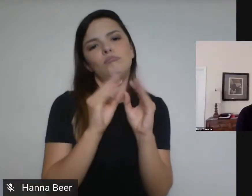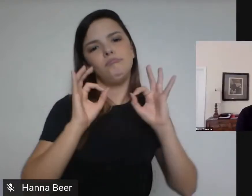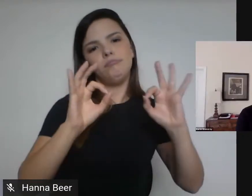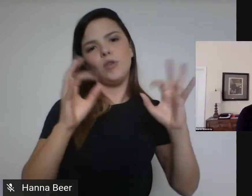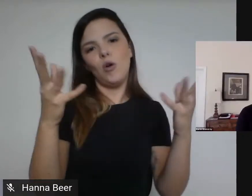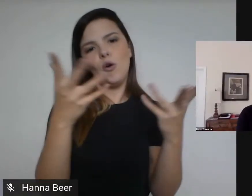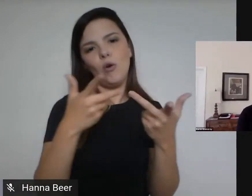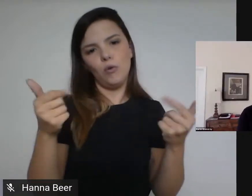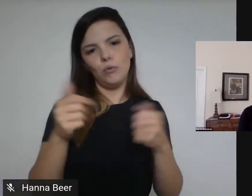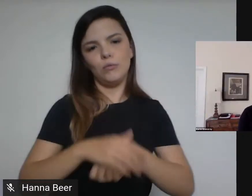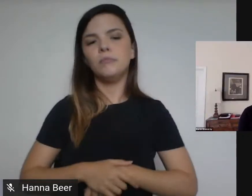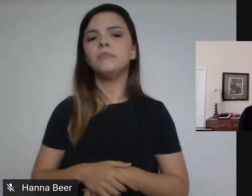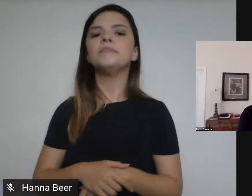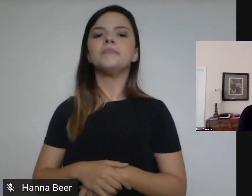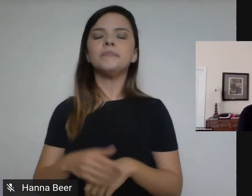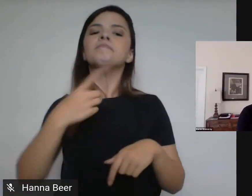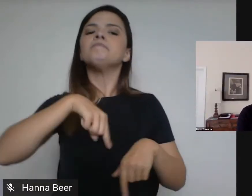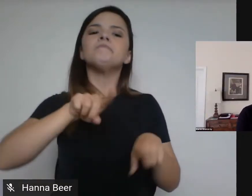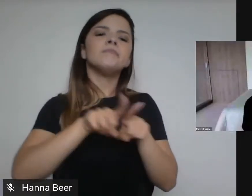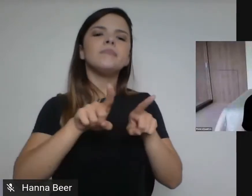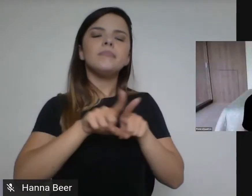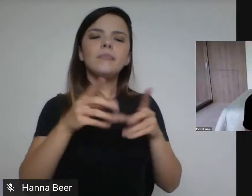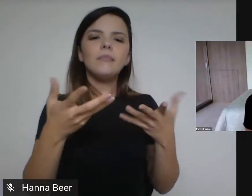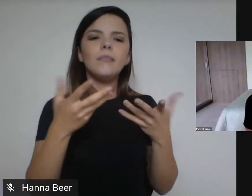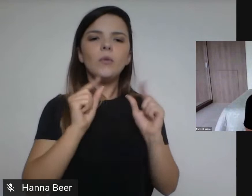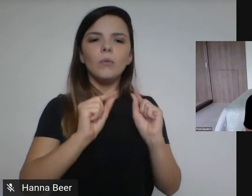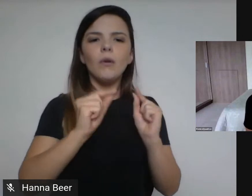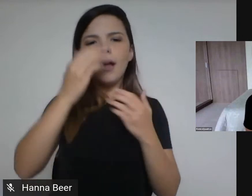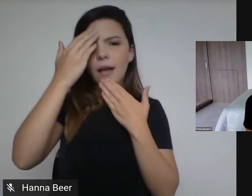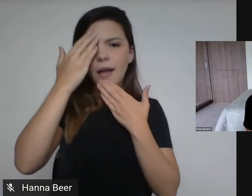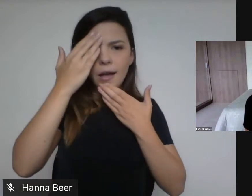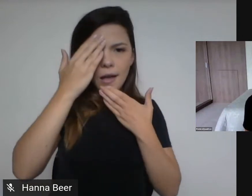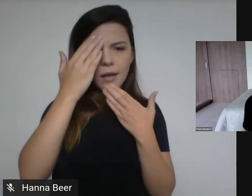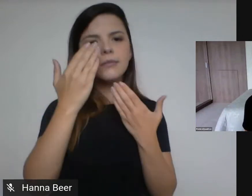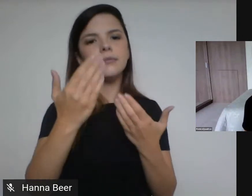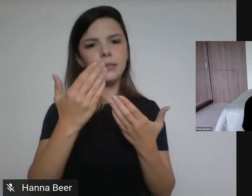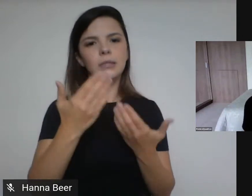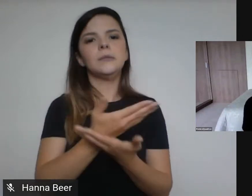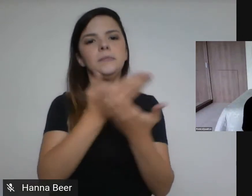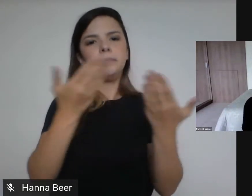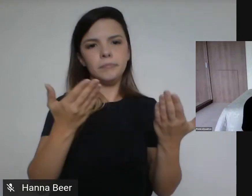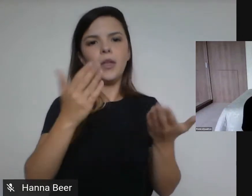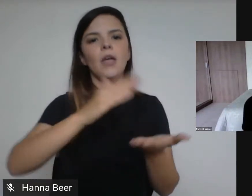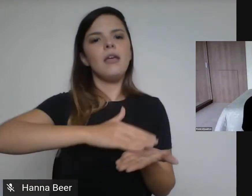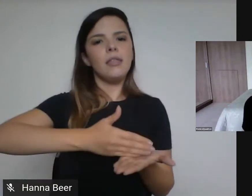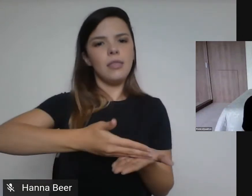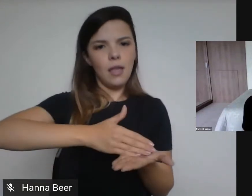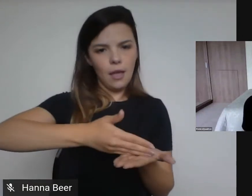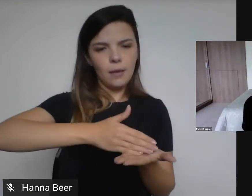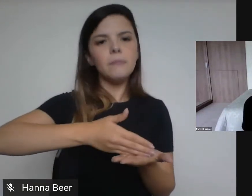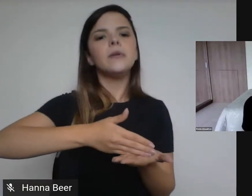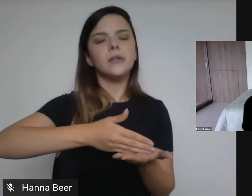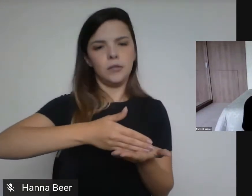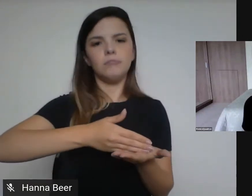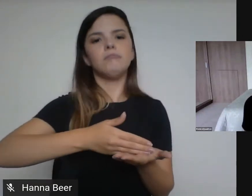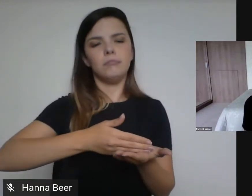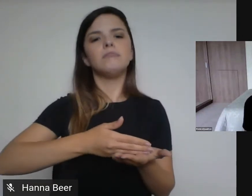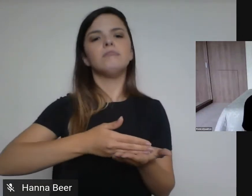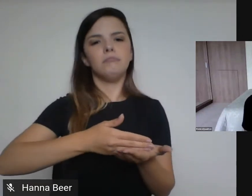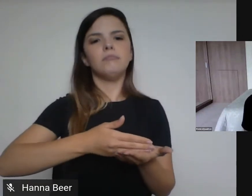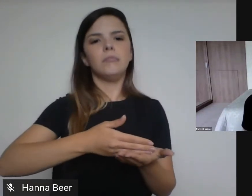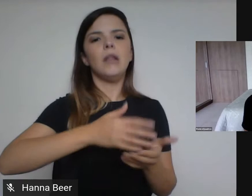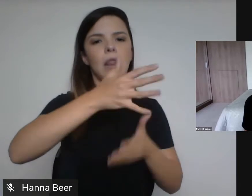also want to thank you, the sign language interpreters and Portuguese